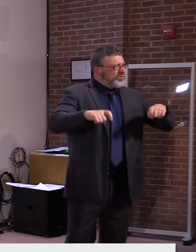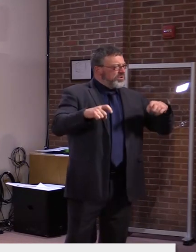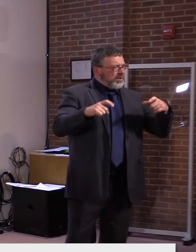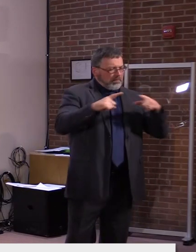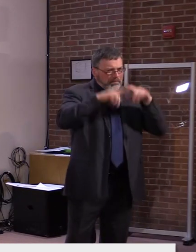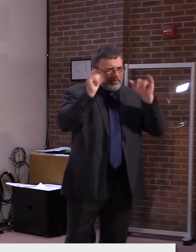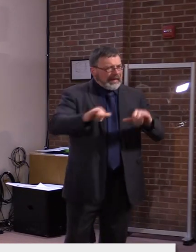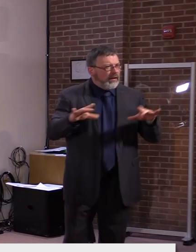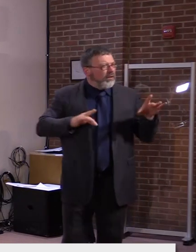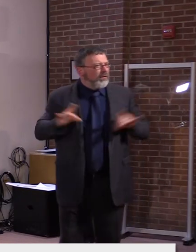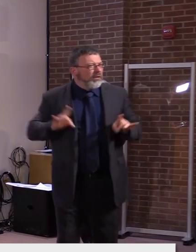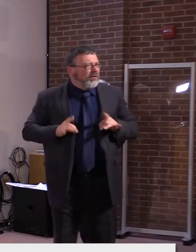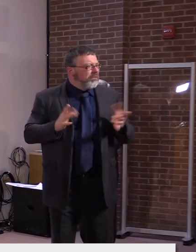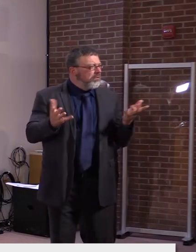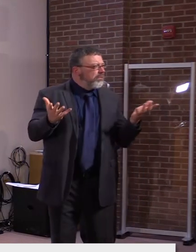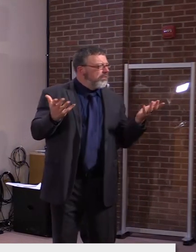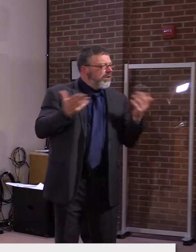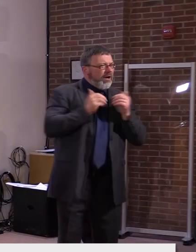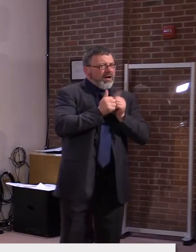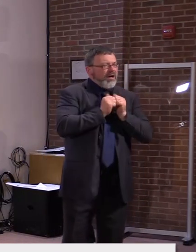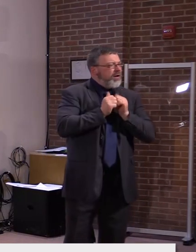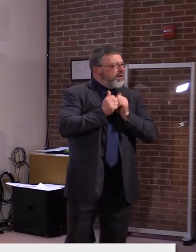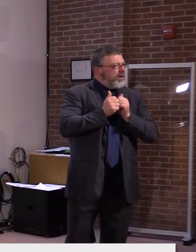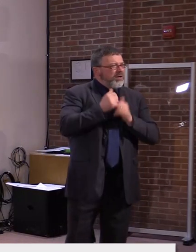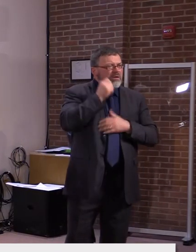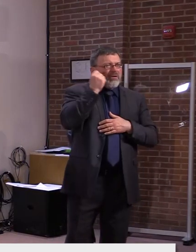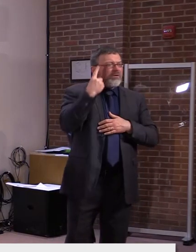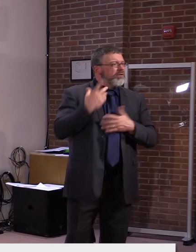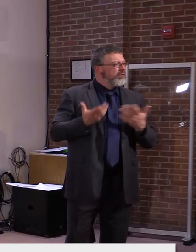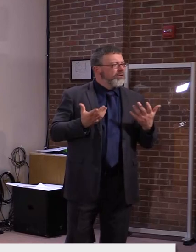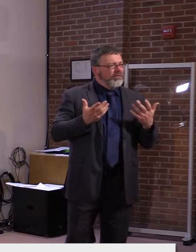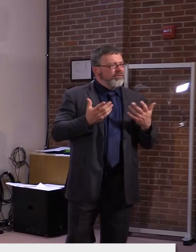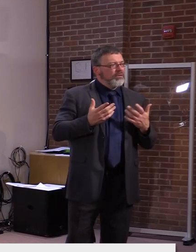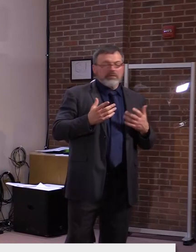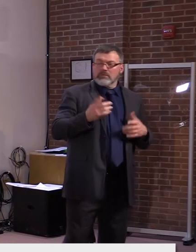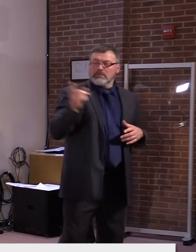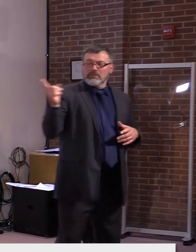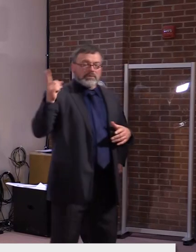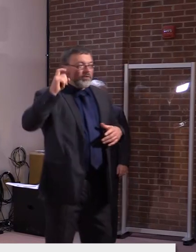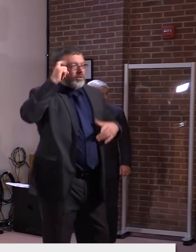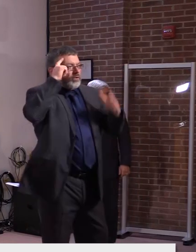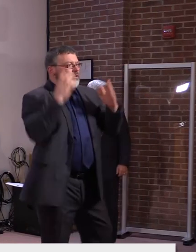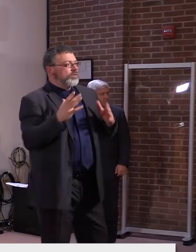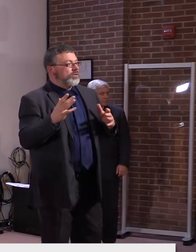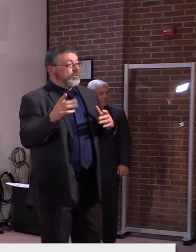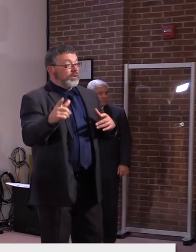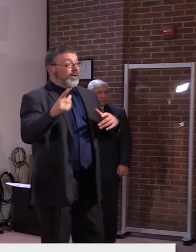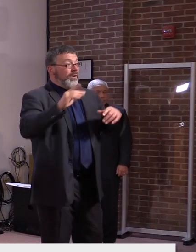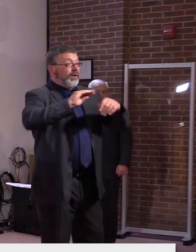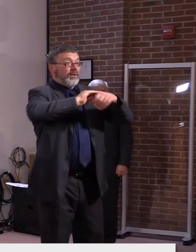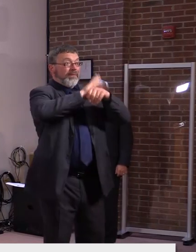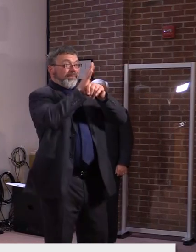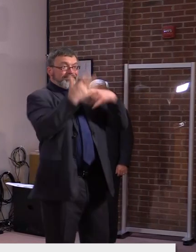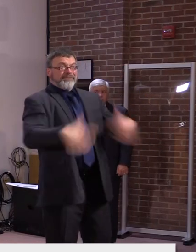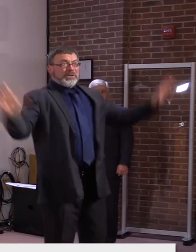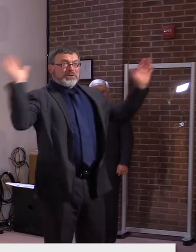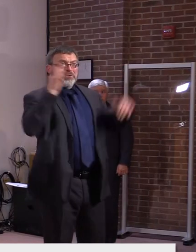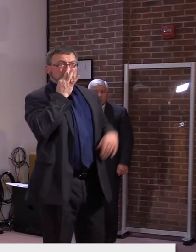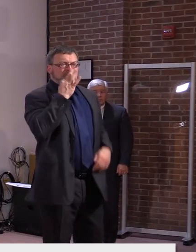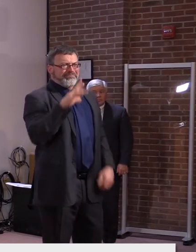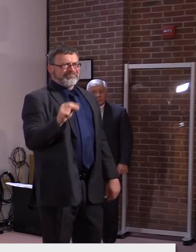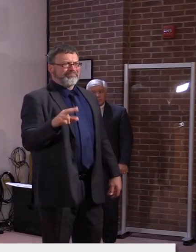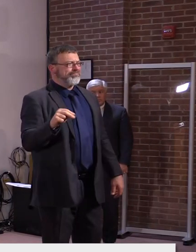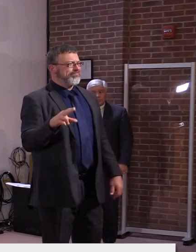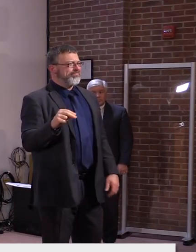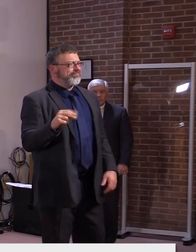Well, again, we're not going to be over COVID anytime soon. This is going to be with us for quite some